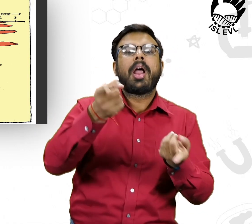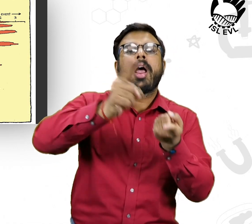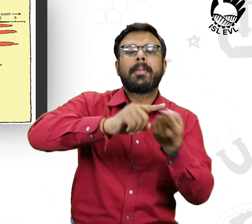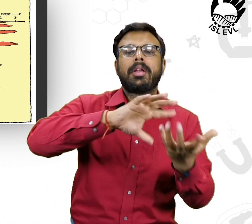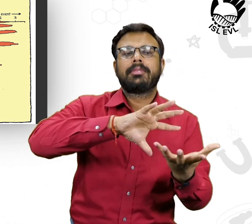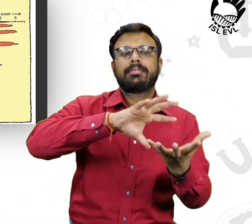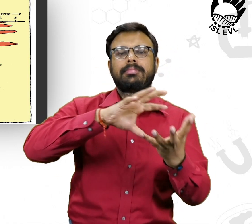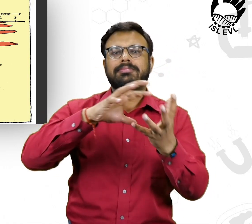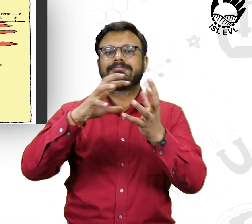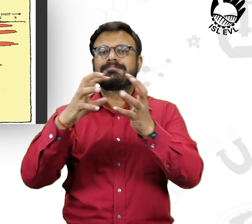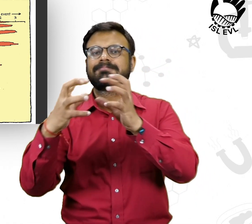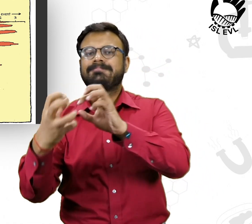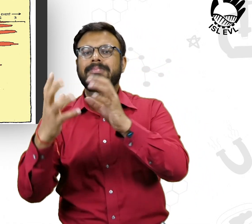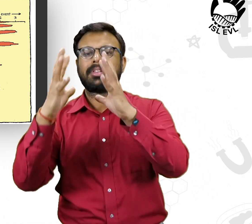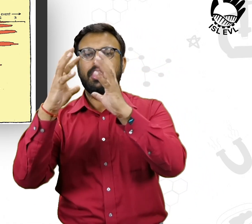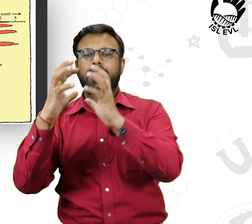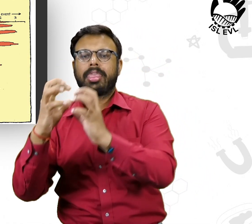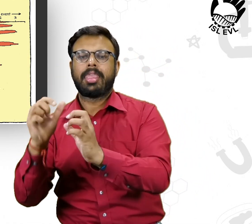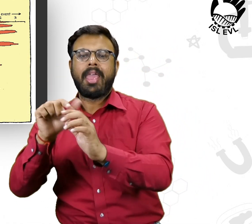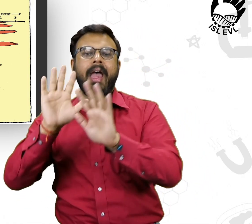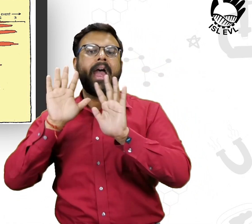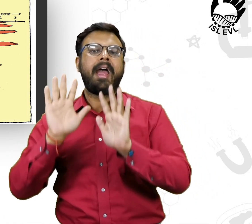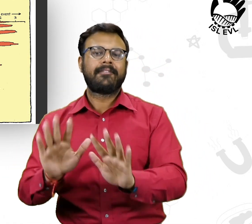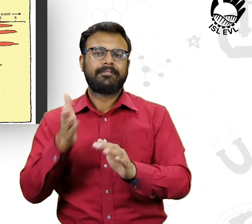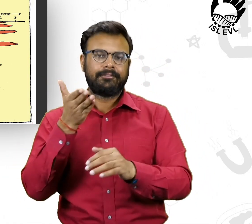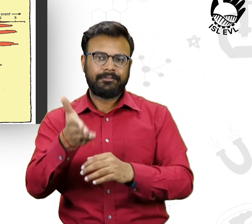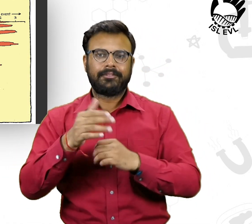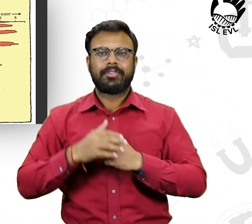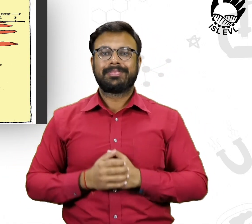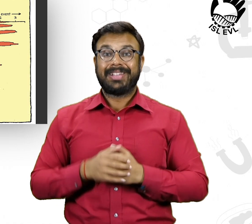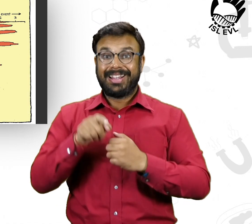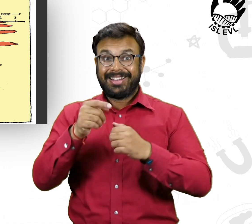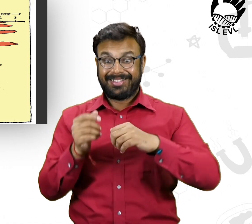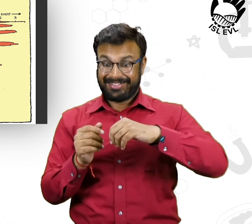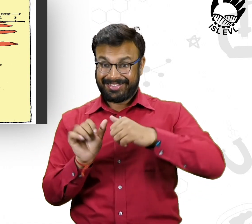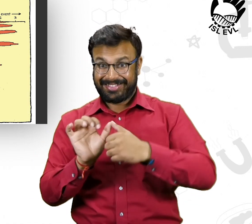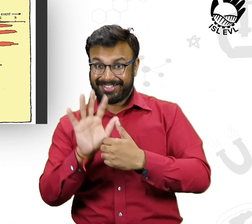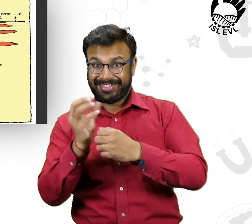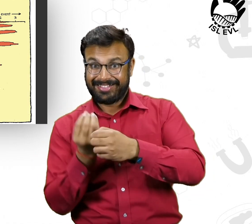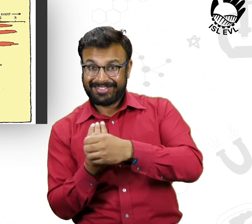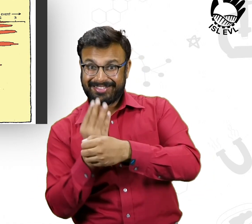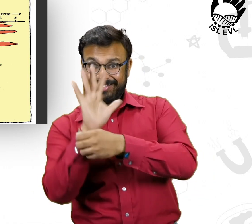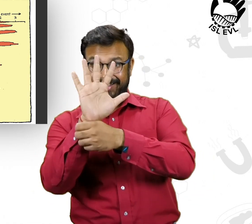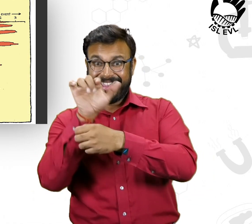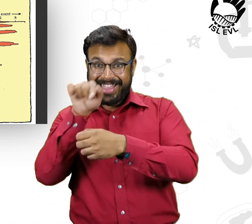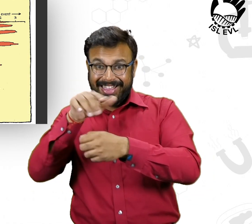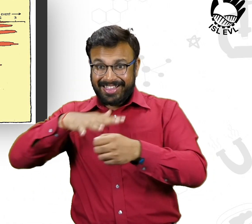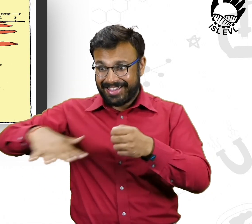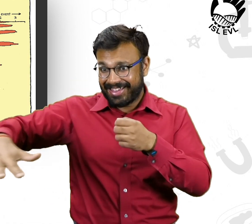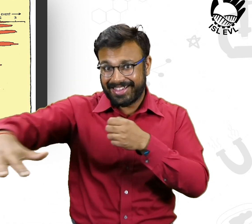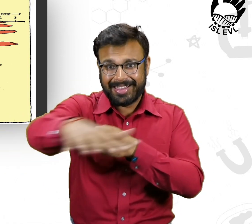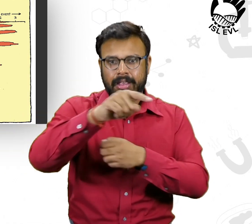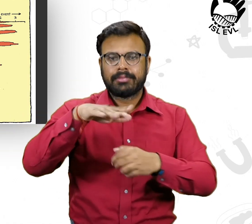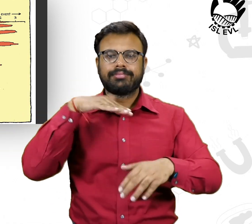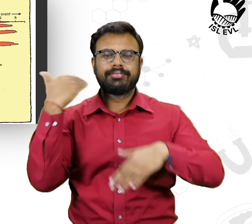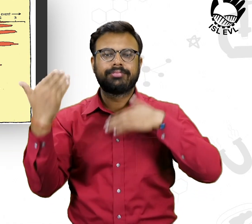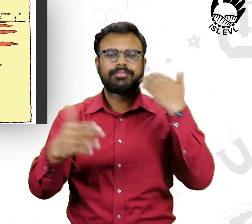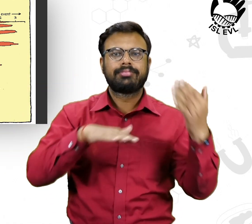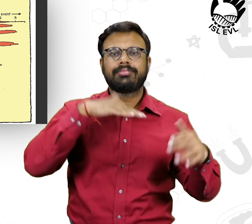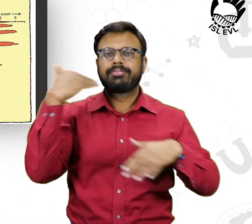becomes unfavorable to them. If the algae do not return within a few days, the corals